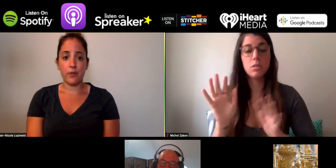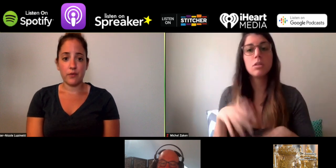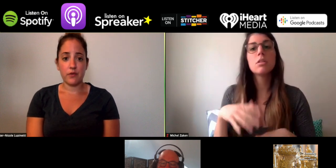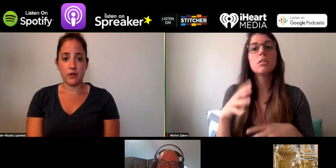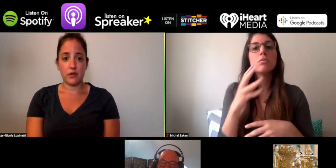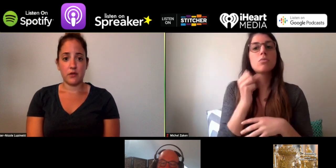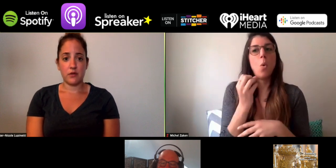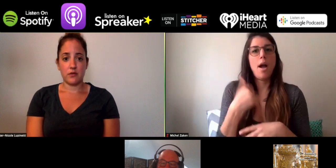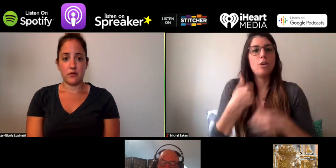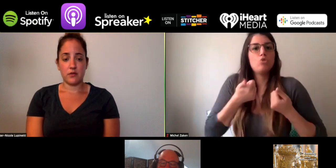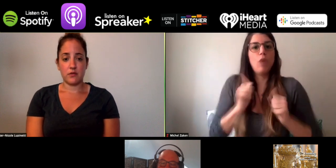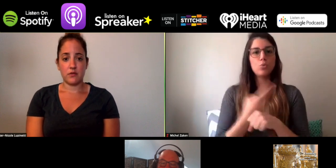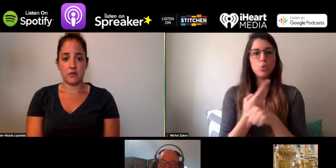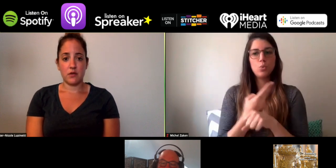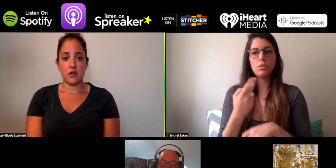know.